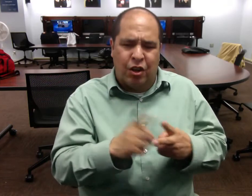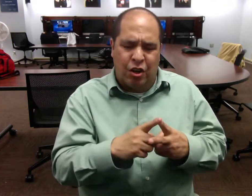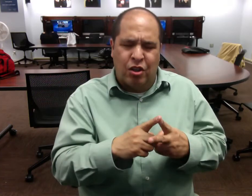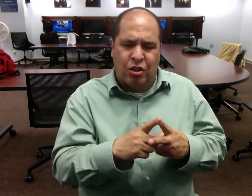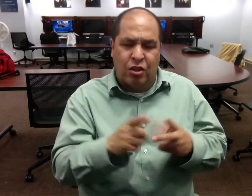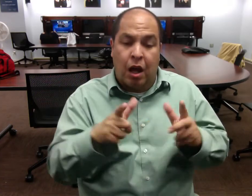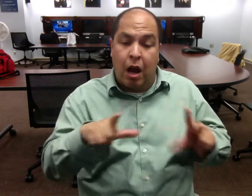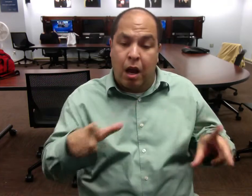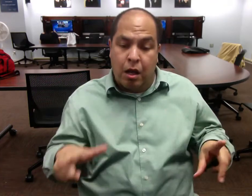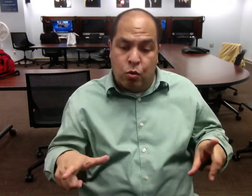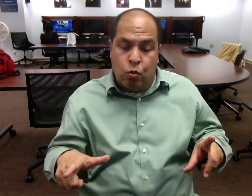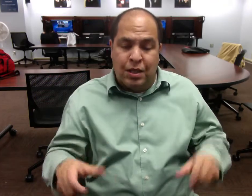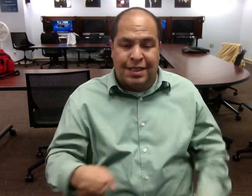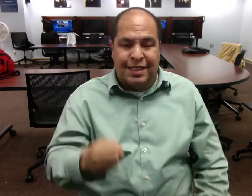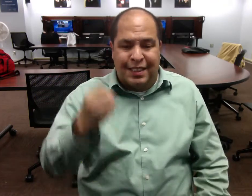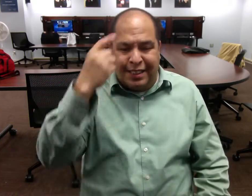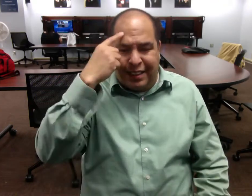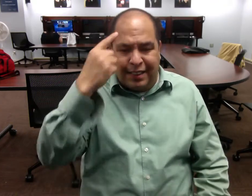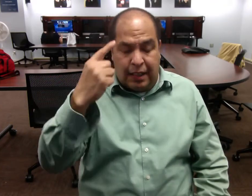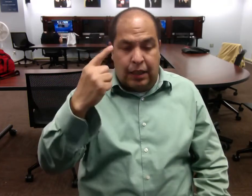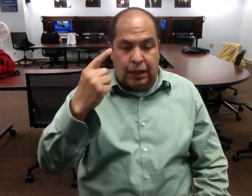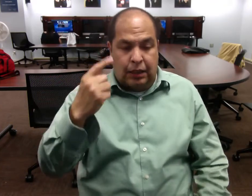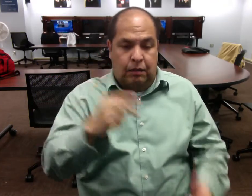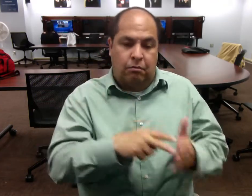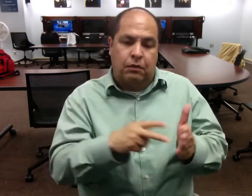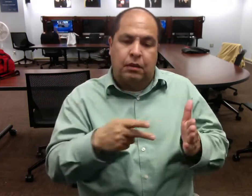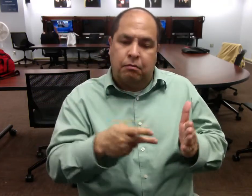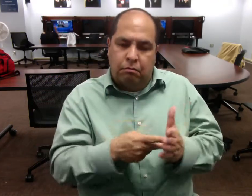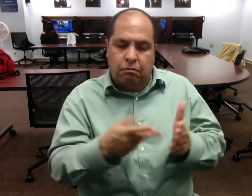This refers to someone's ability to work with